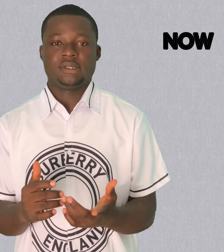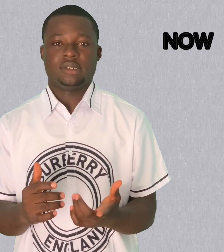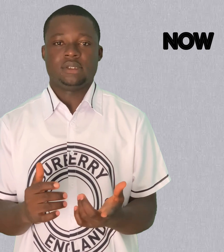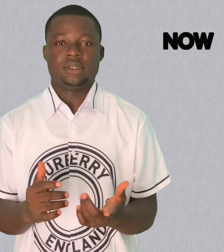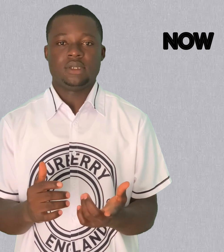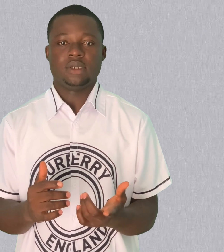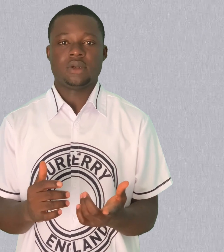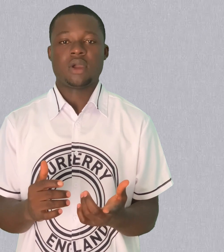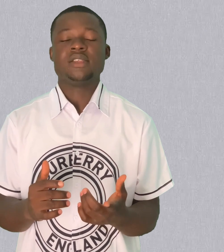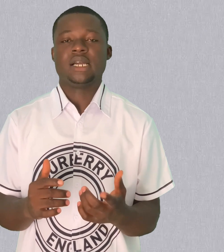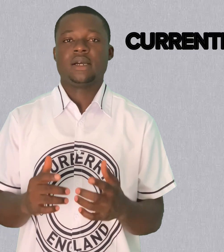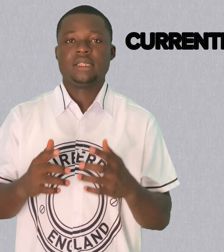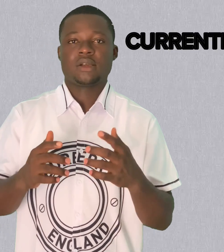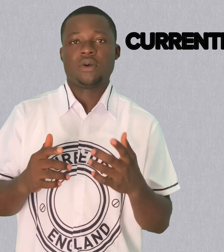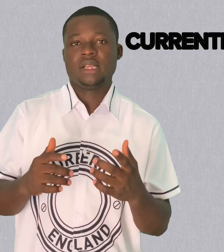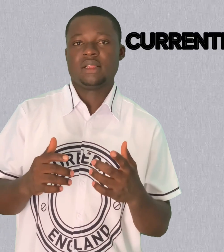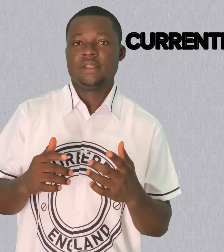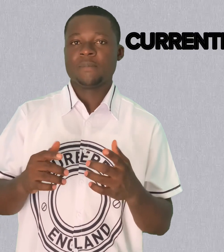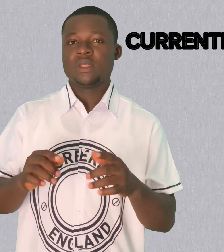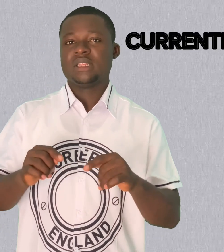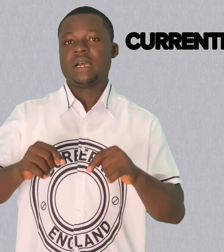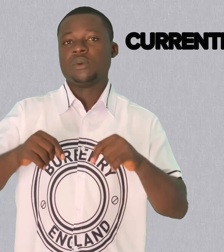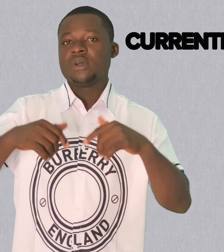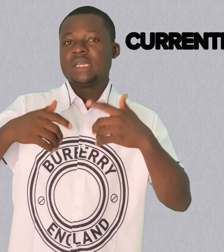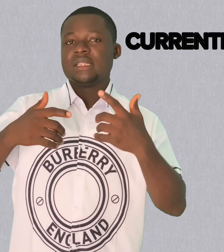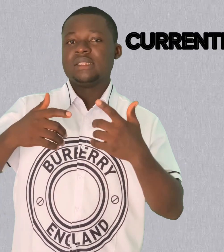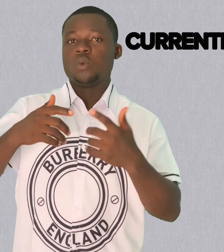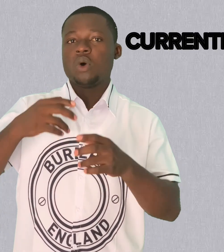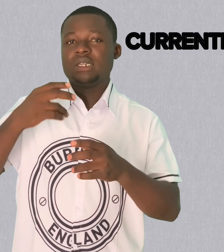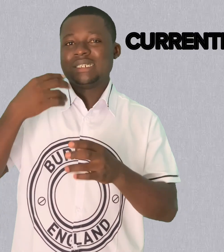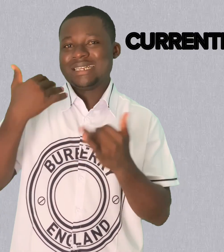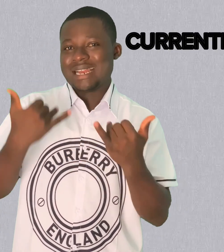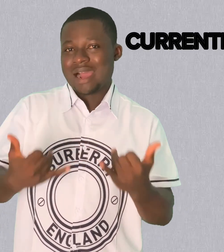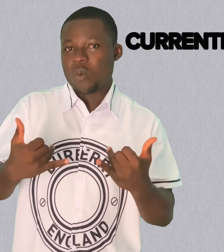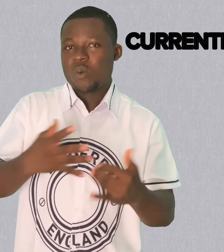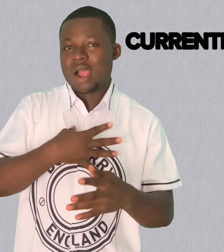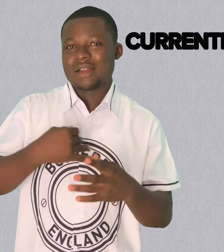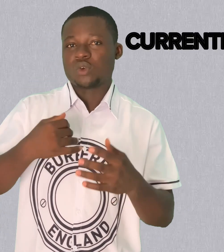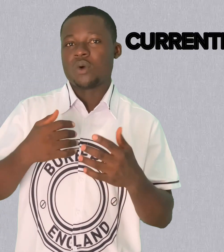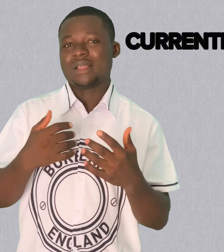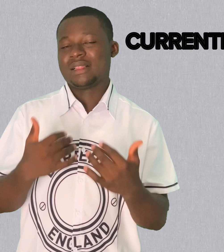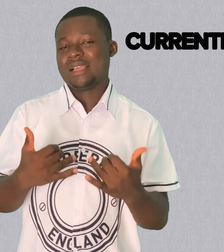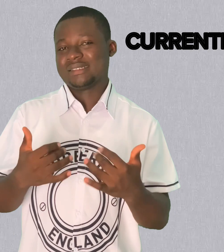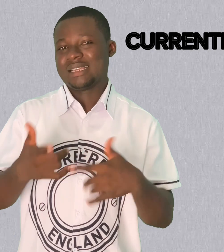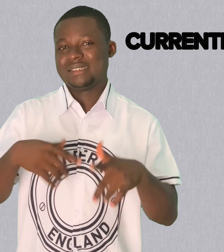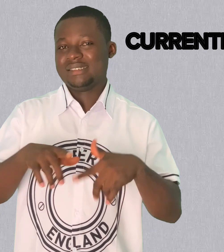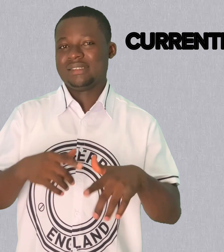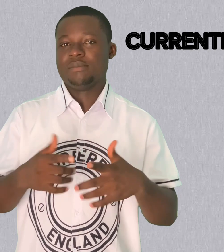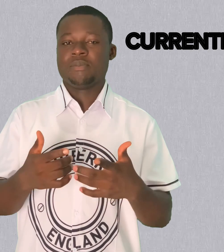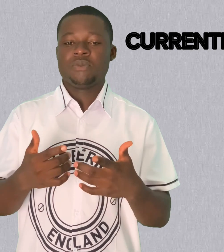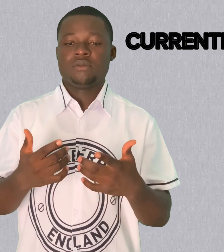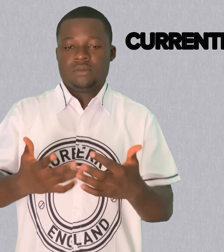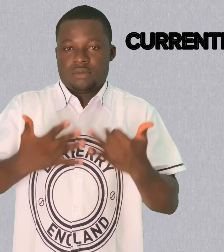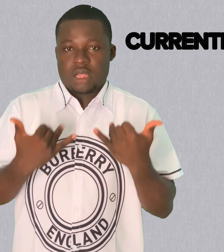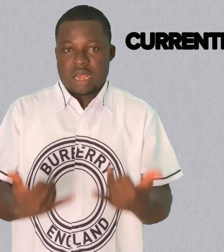is currently. Now, the word now and currently are signed the same.